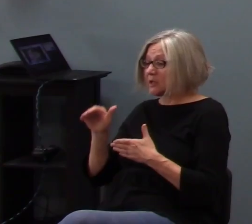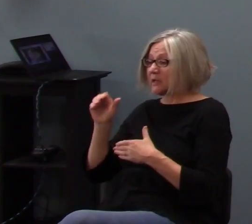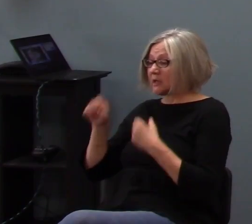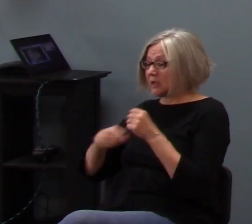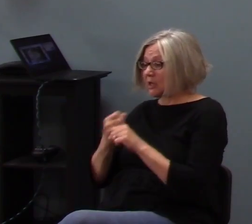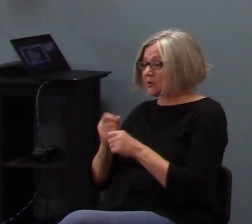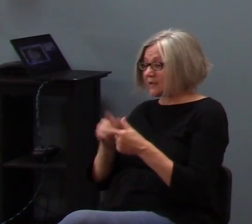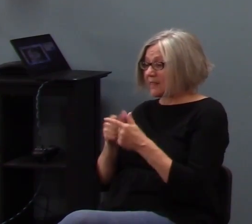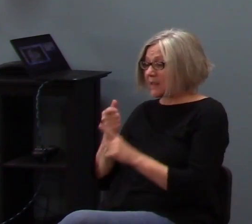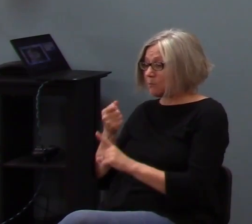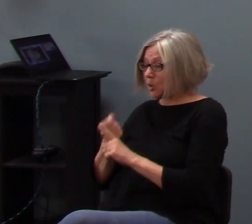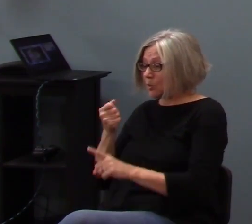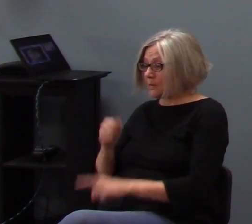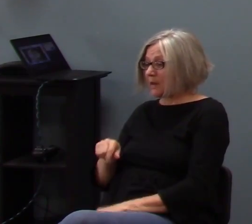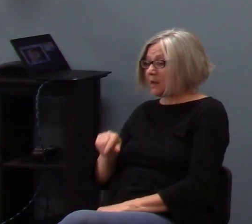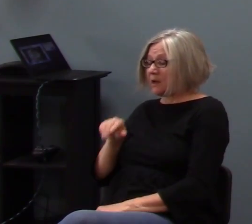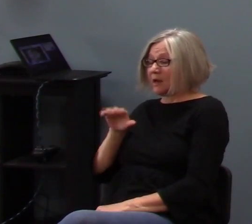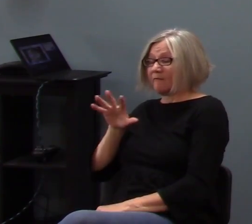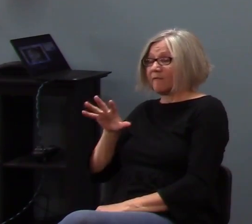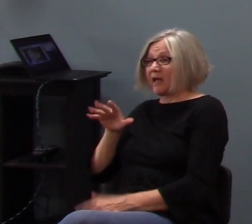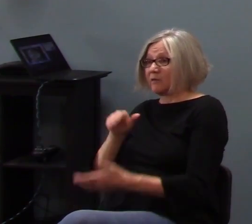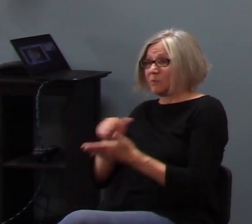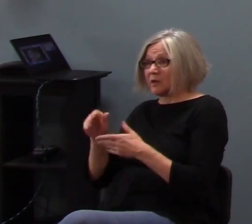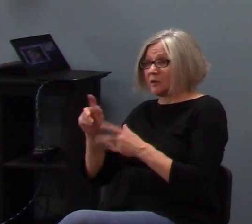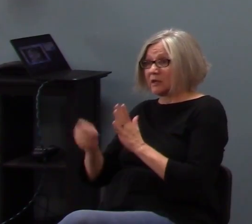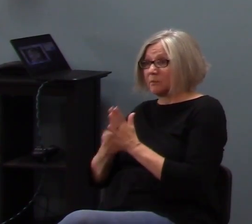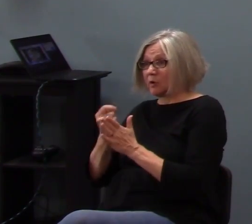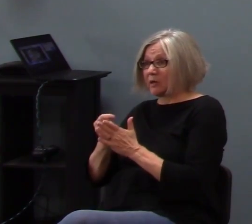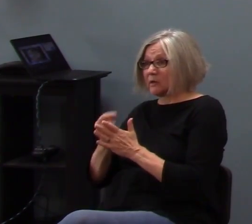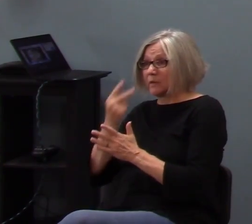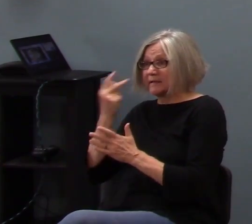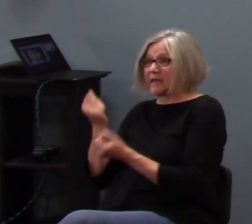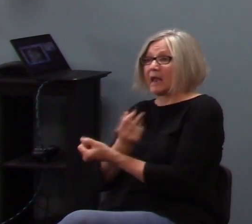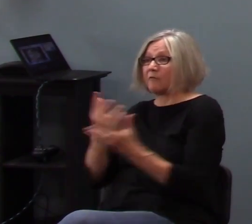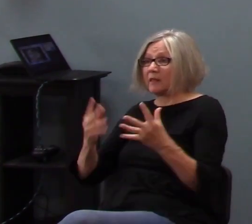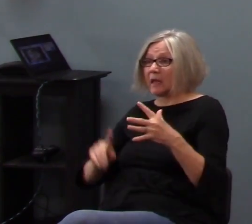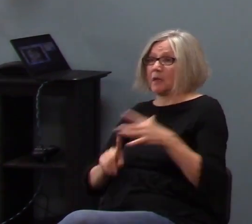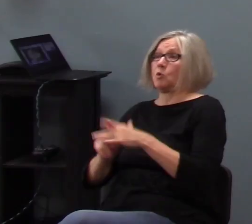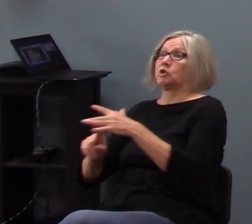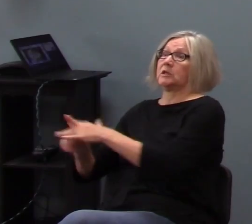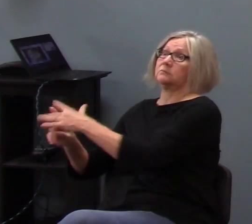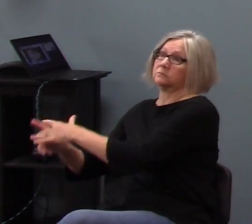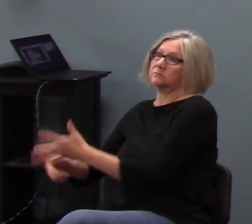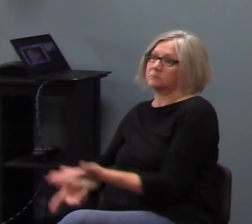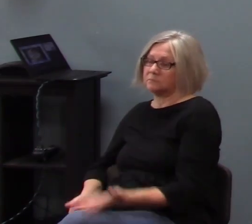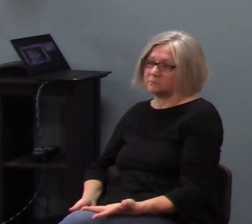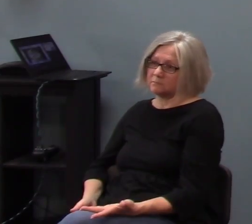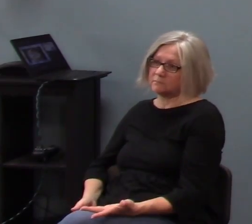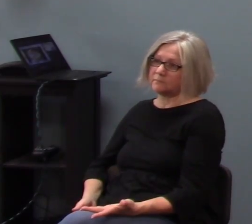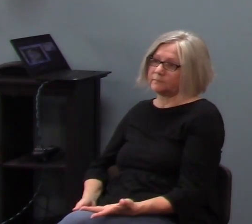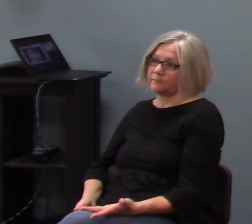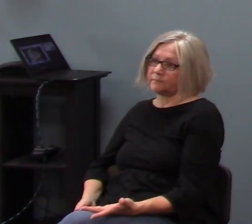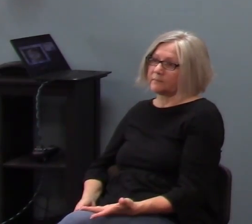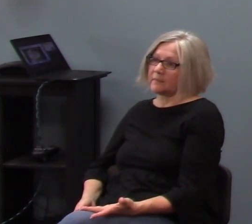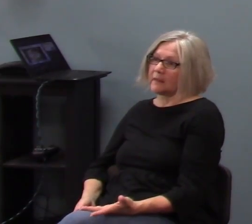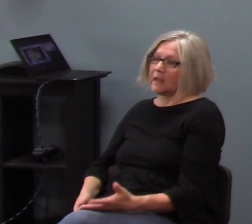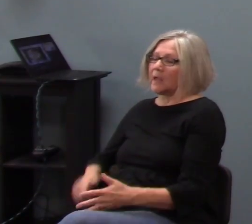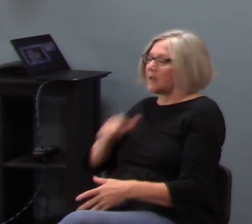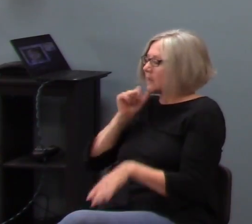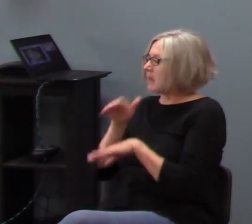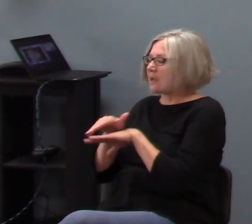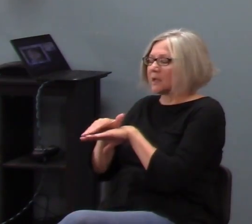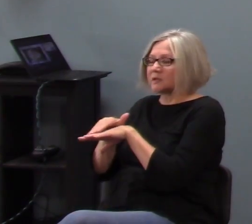period, we see almost everything that we've ever seen on Earth emerging. And instead of a slow,